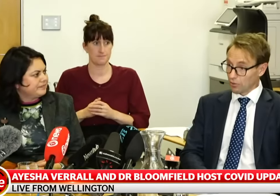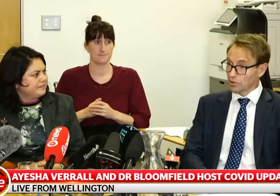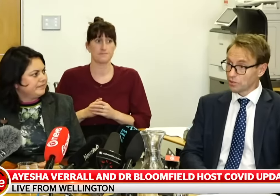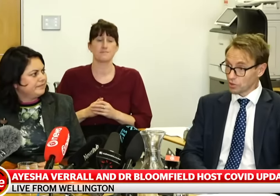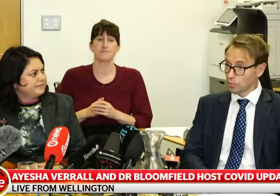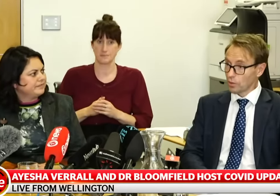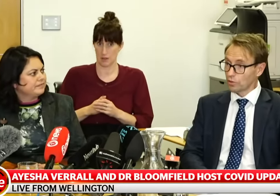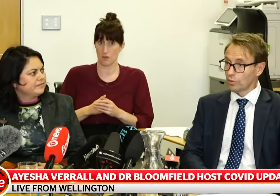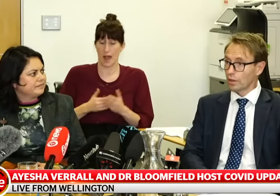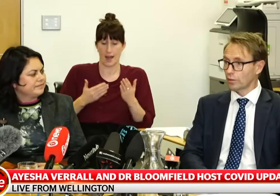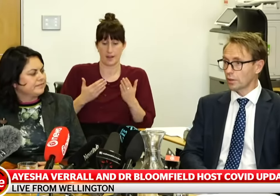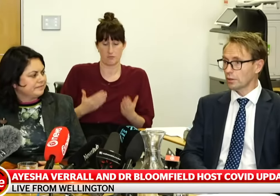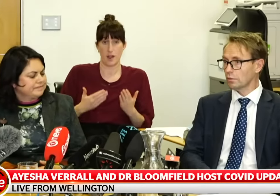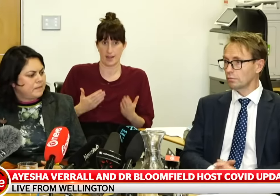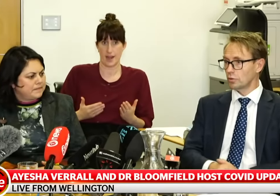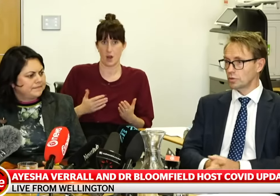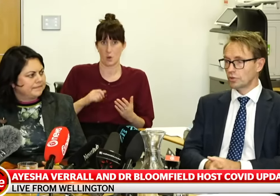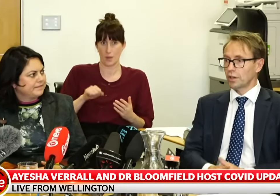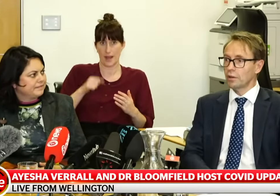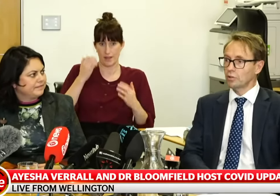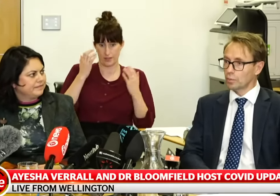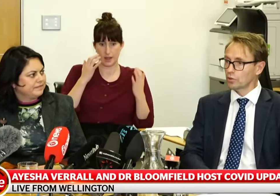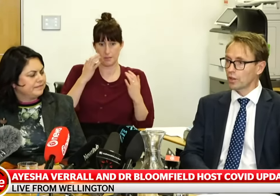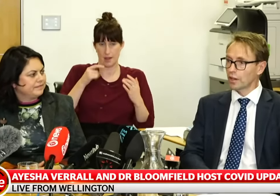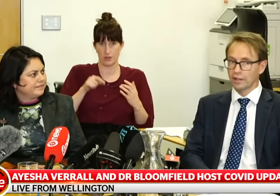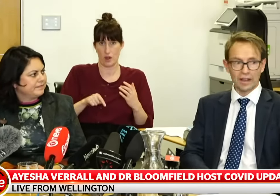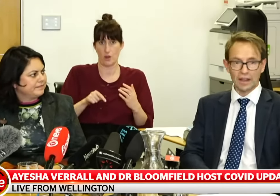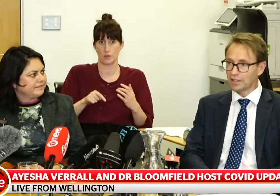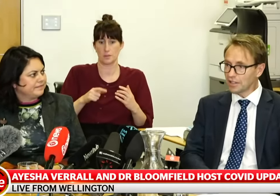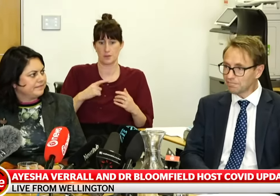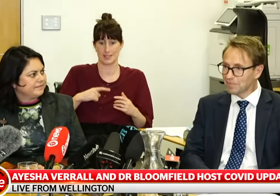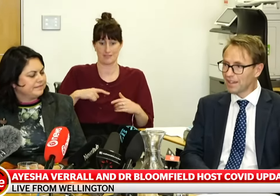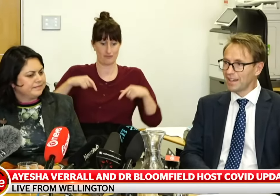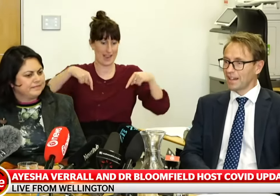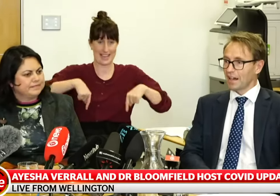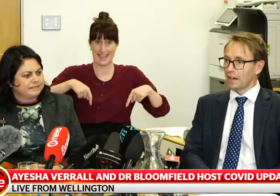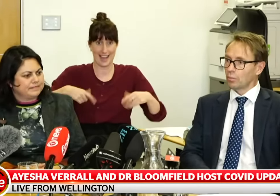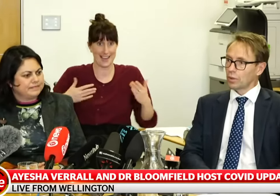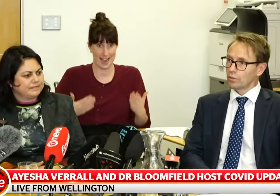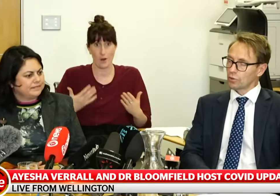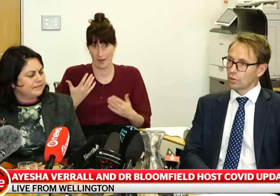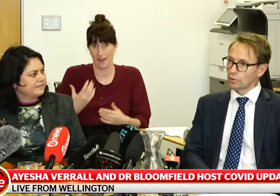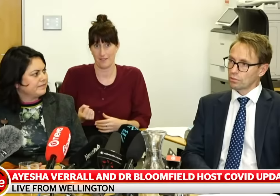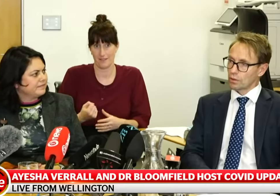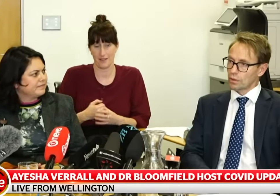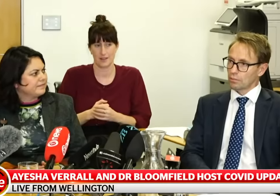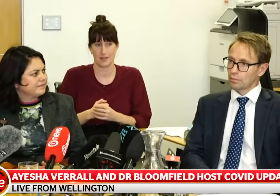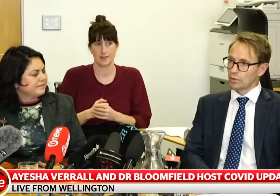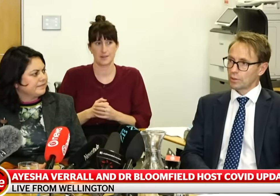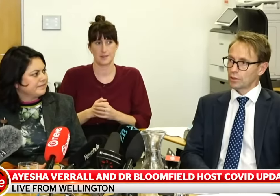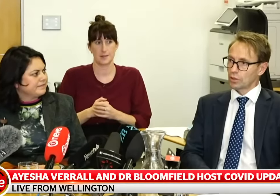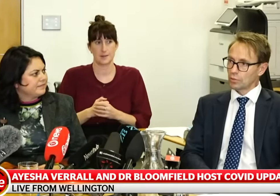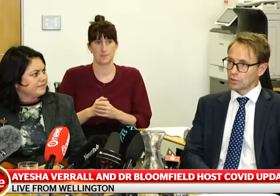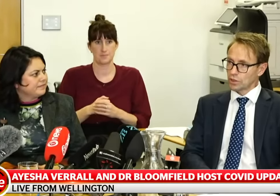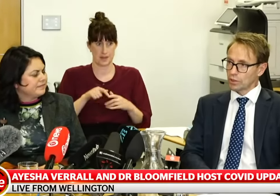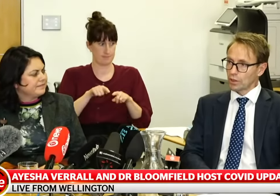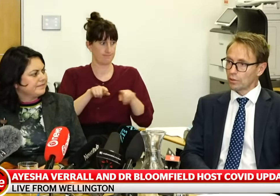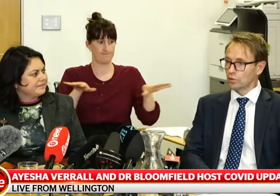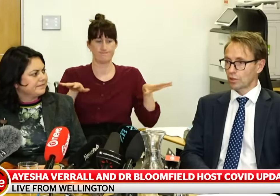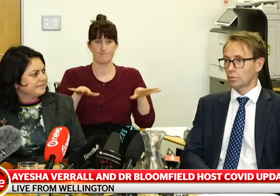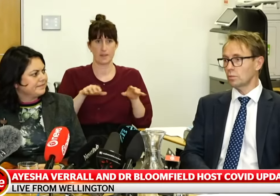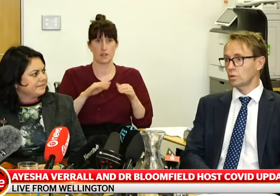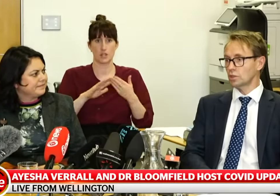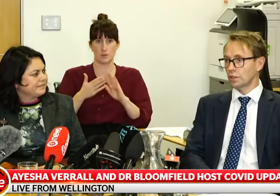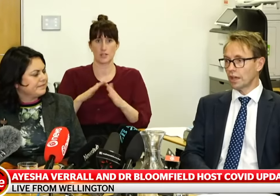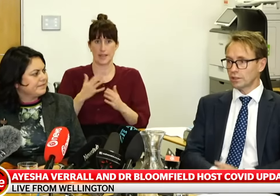in our current response rather than in the future scenarios, because they are here. We've got them in the community, we know,